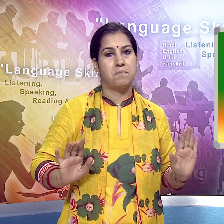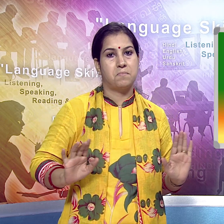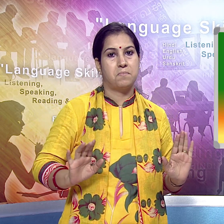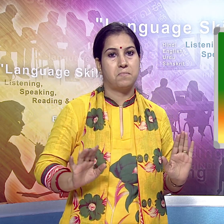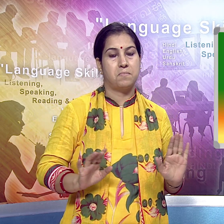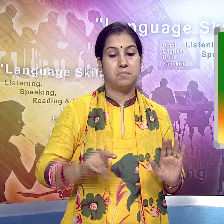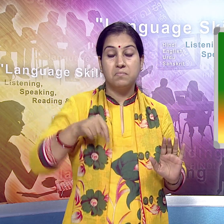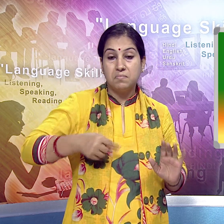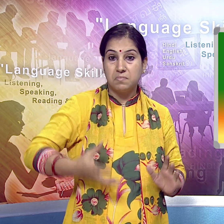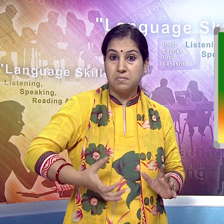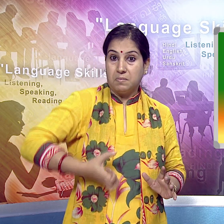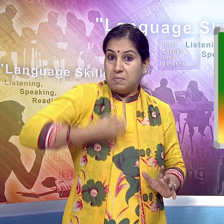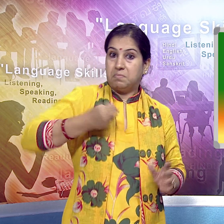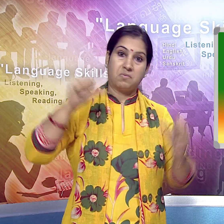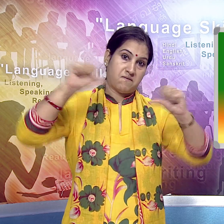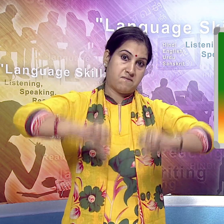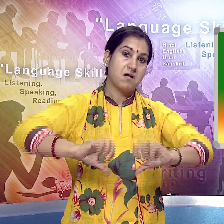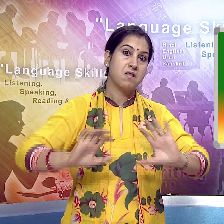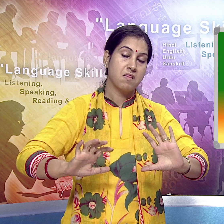It would not be absorbed by your body.